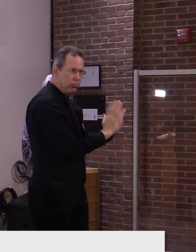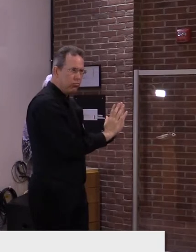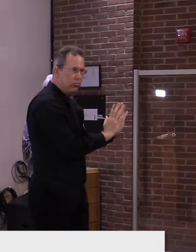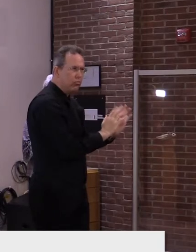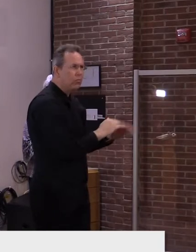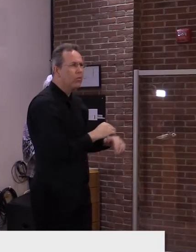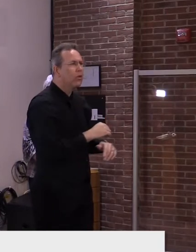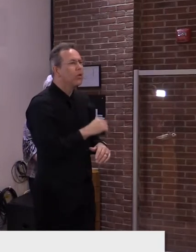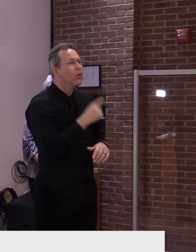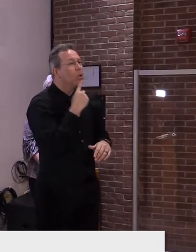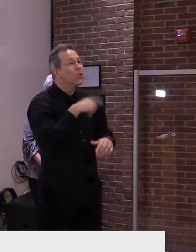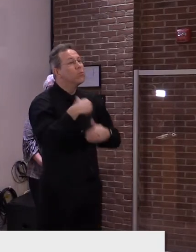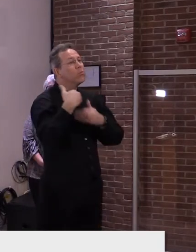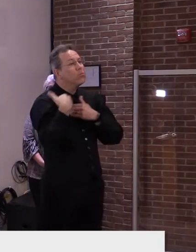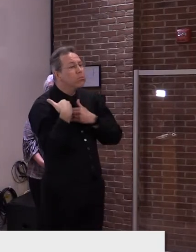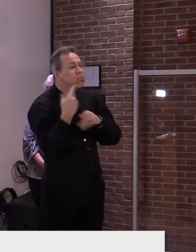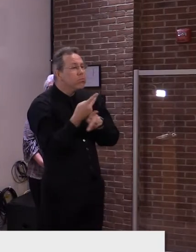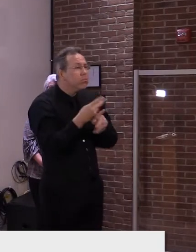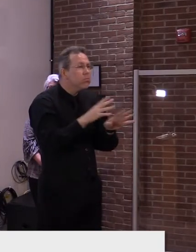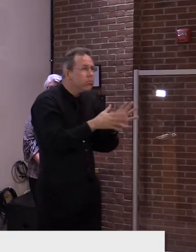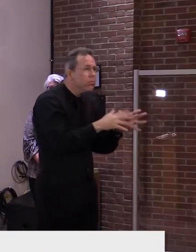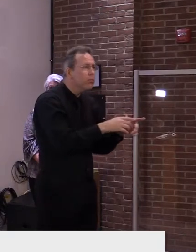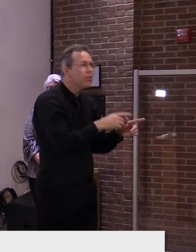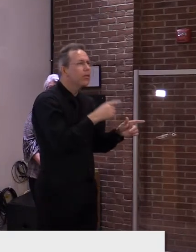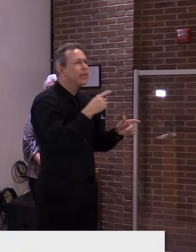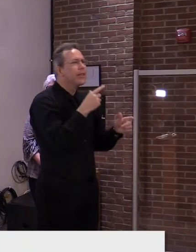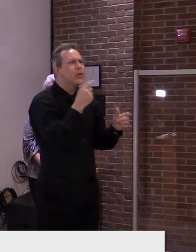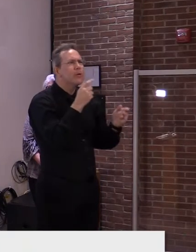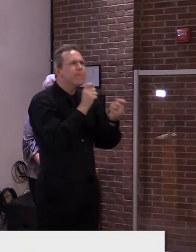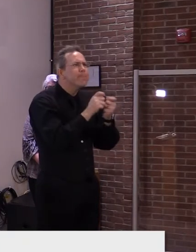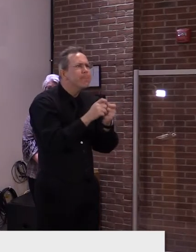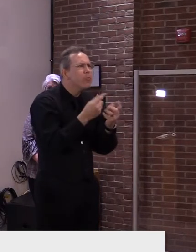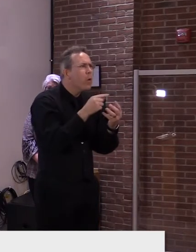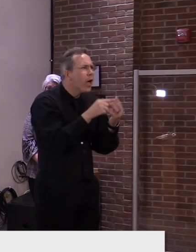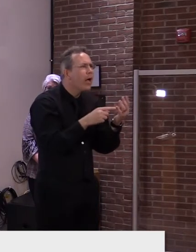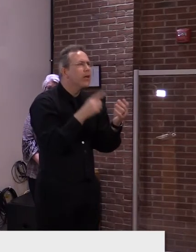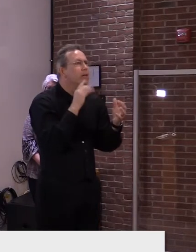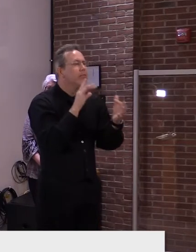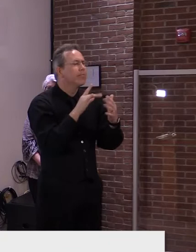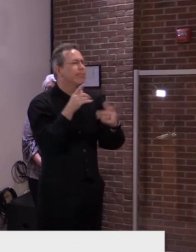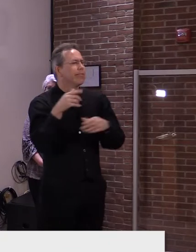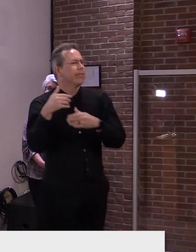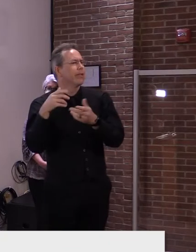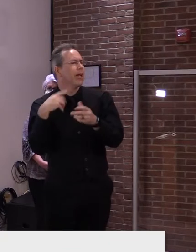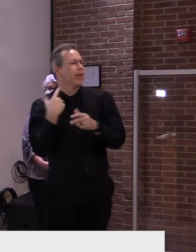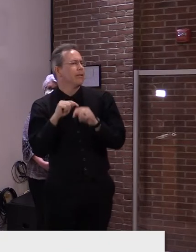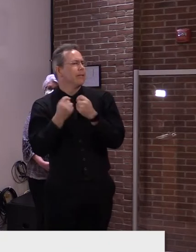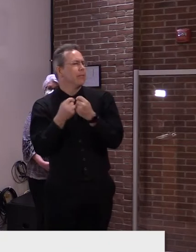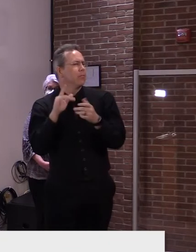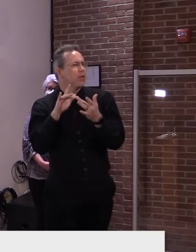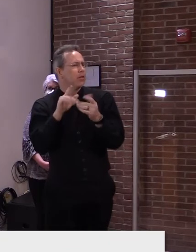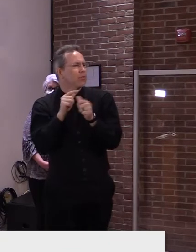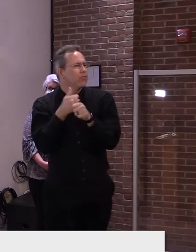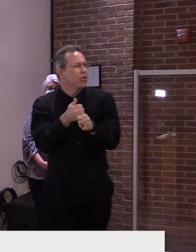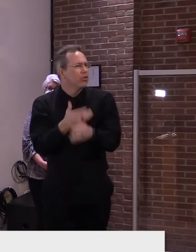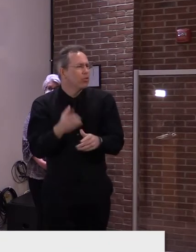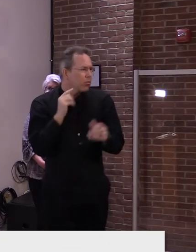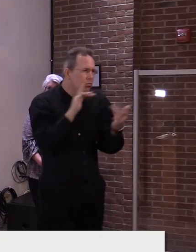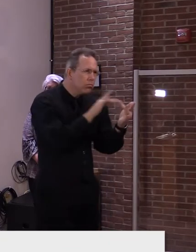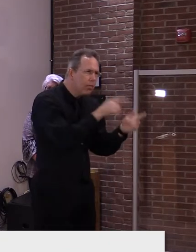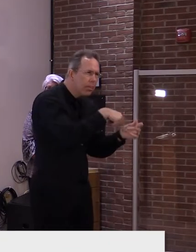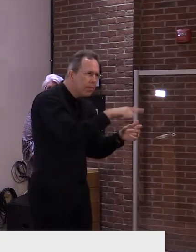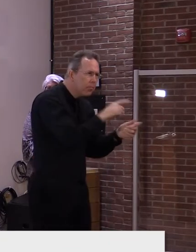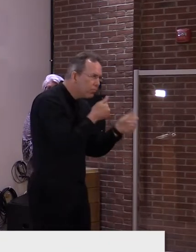what specific contact tracing around that case, if the case was even present in school during an infectious